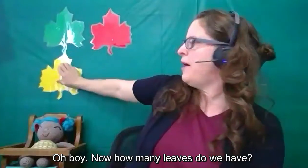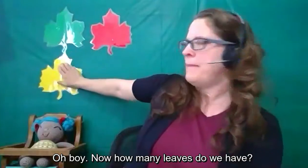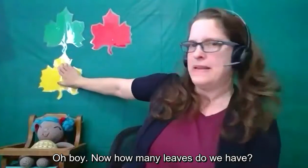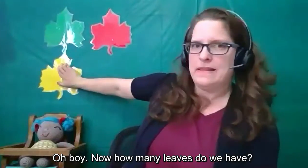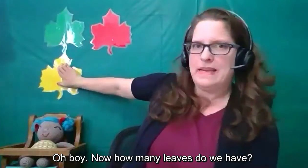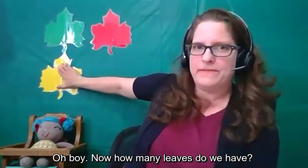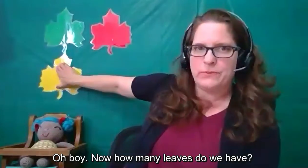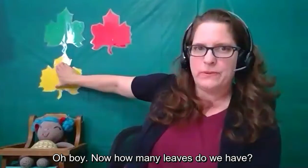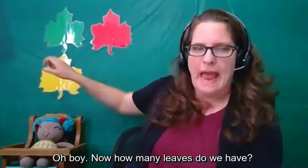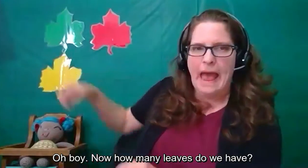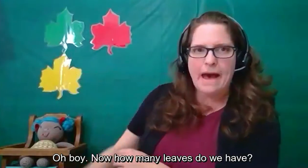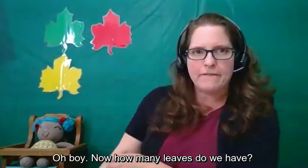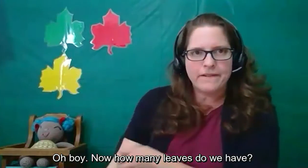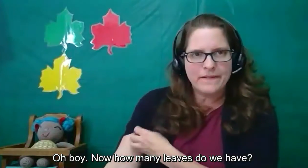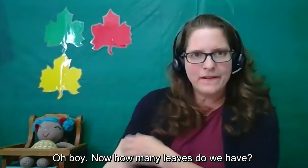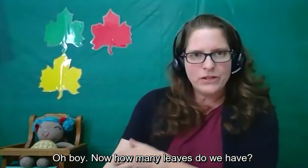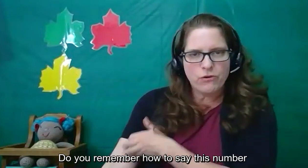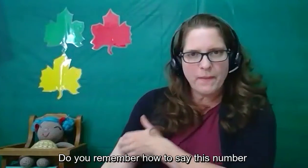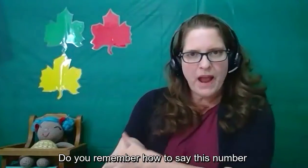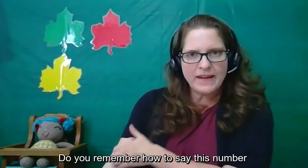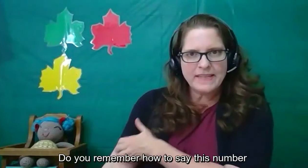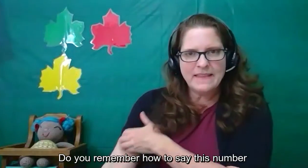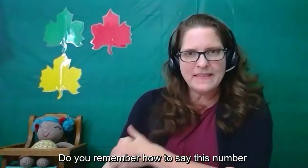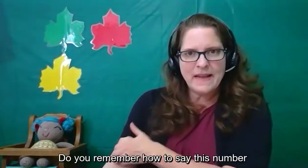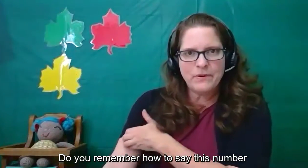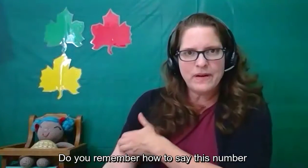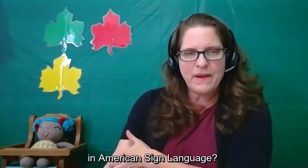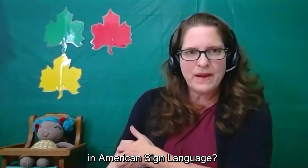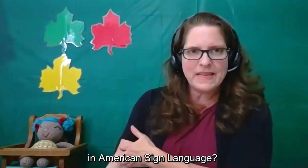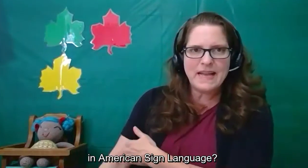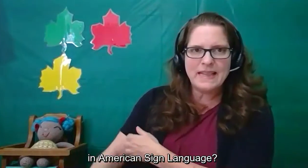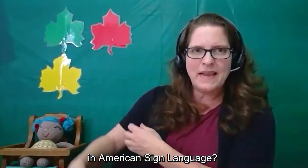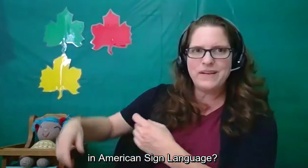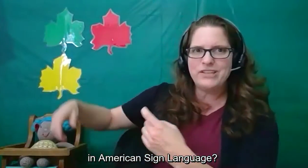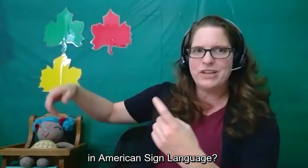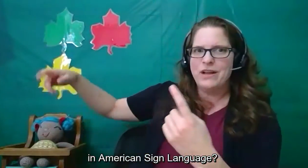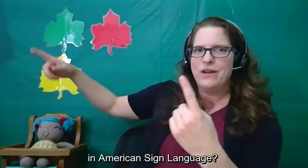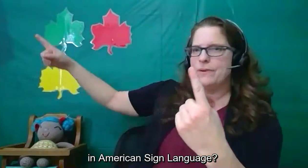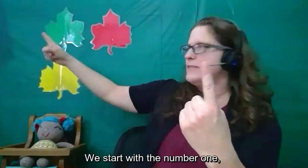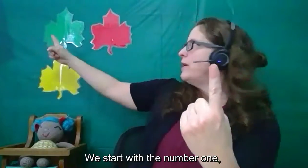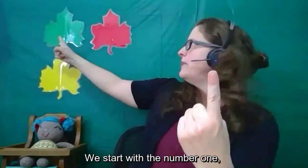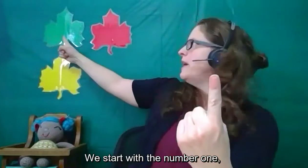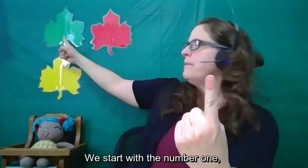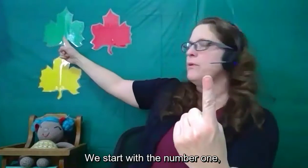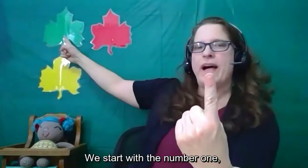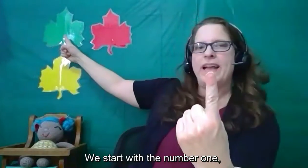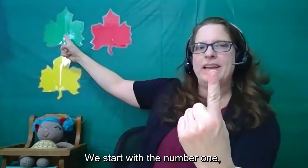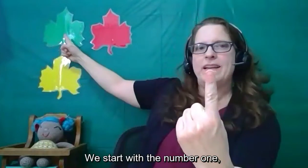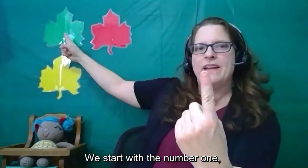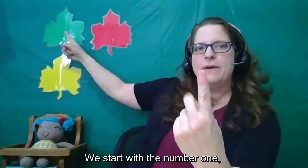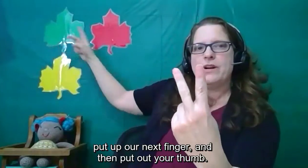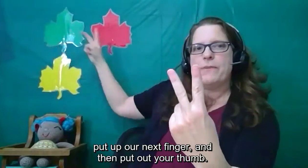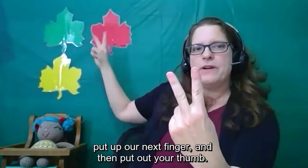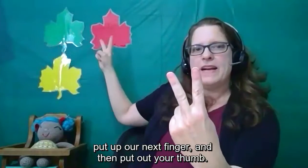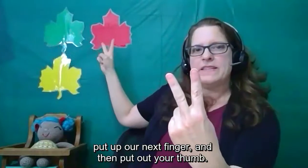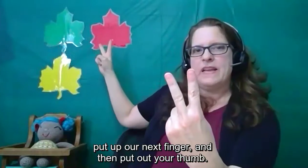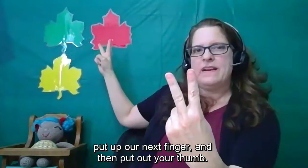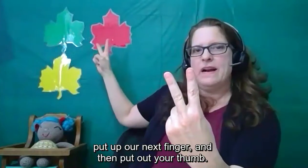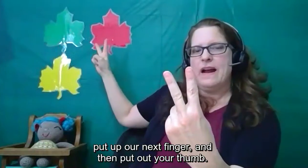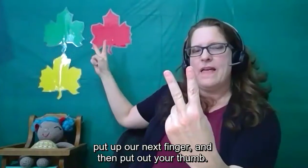many leaves do we have? Do you remember how to say this number in American Sign Language? We start with a number 1, put up our next finger, and then